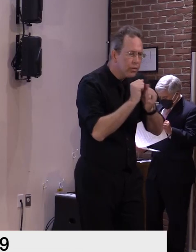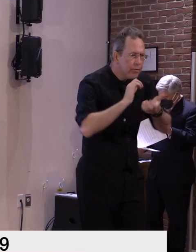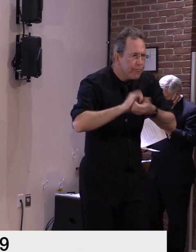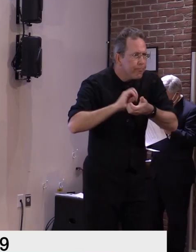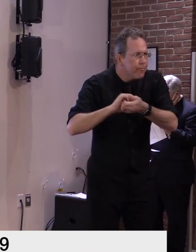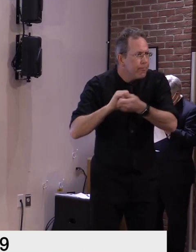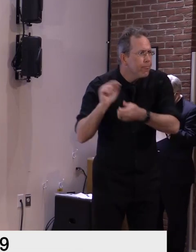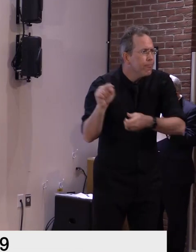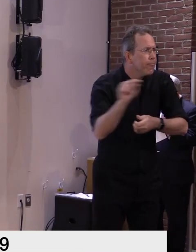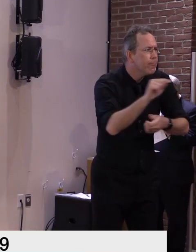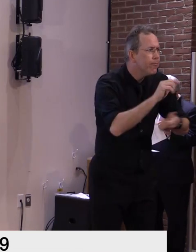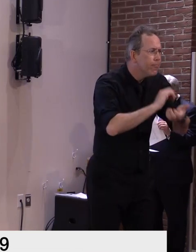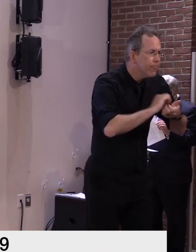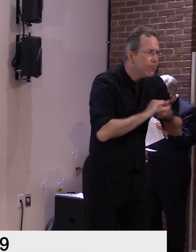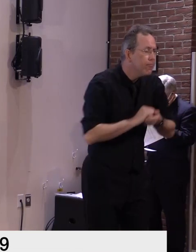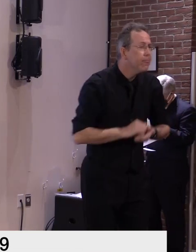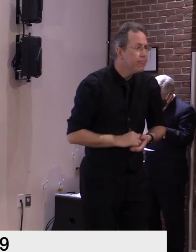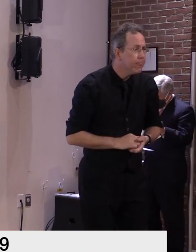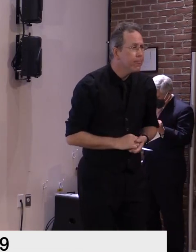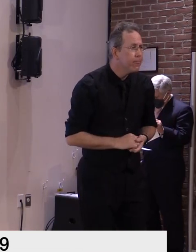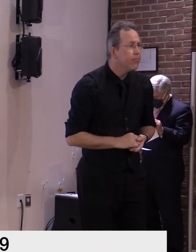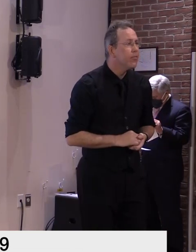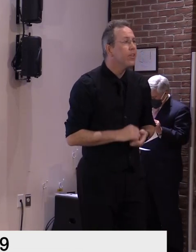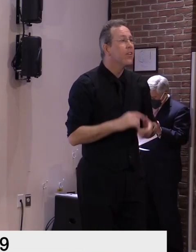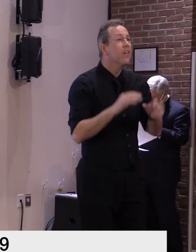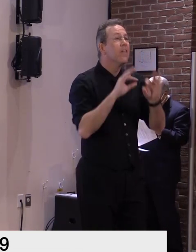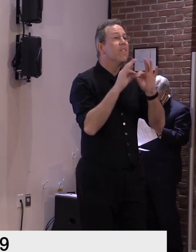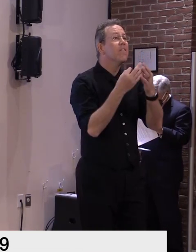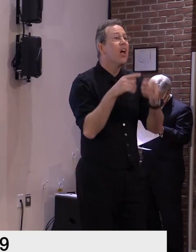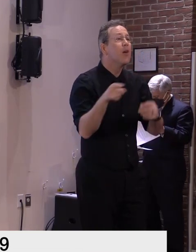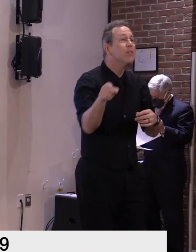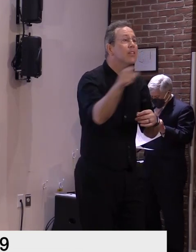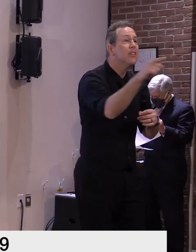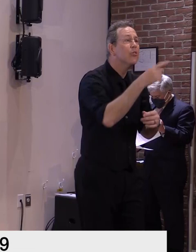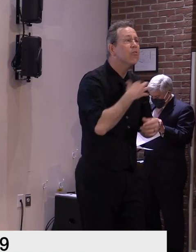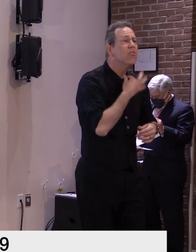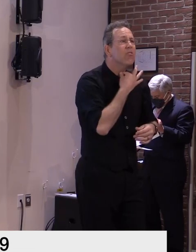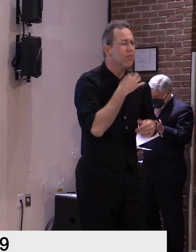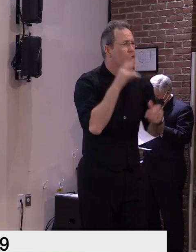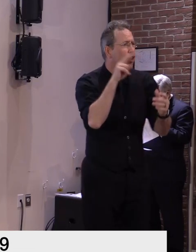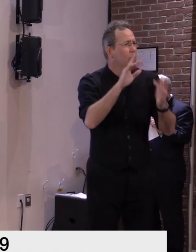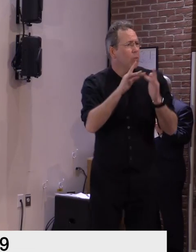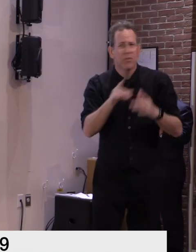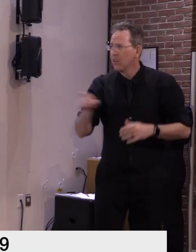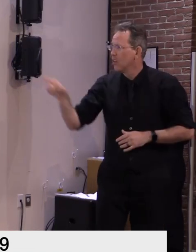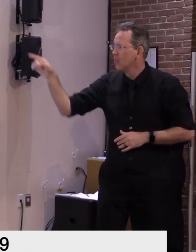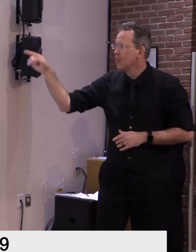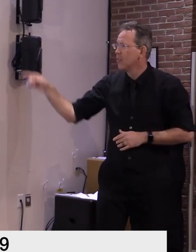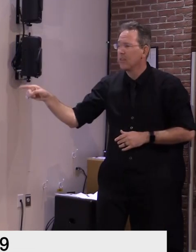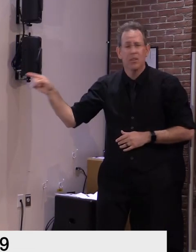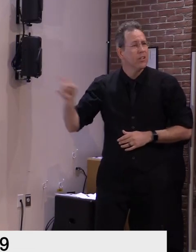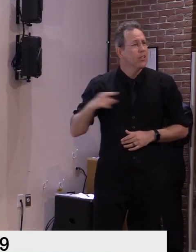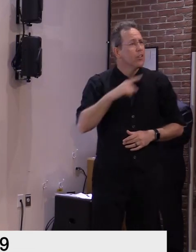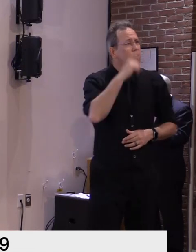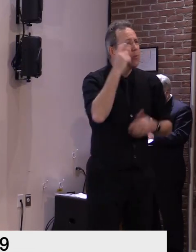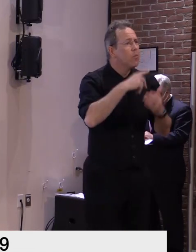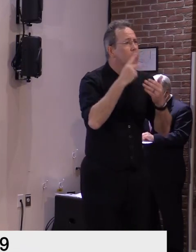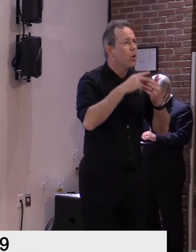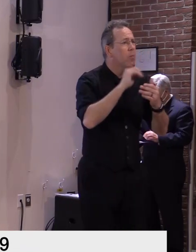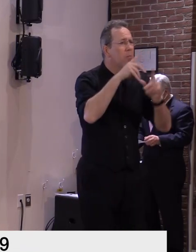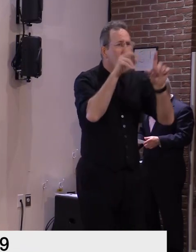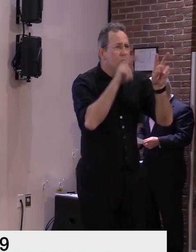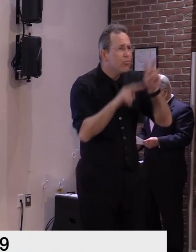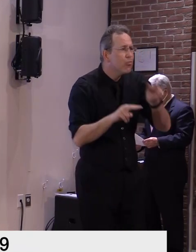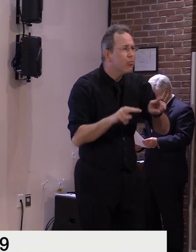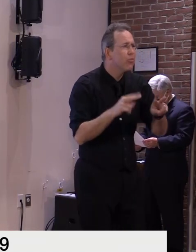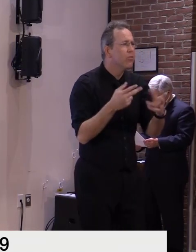And families should continue to reference this new website, which we'll provide the link to, for up-to-date information about options available in their